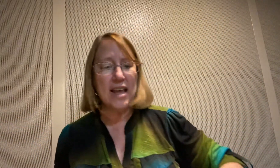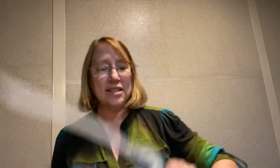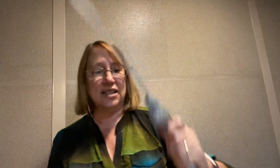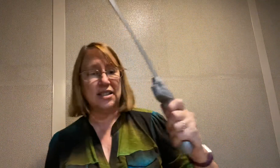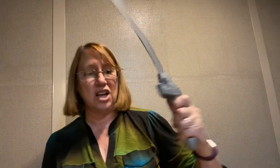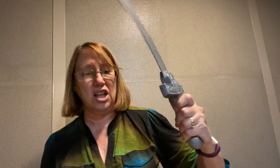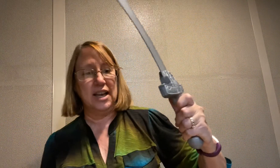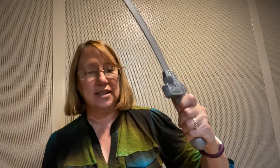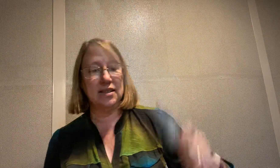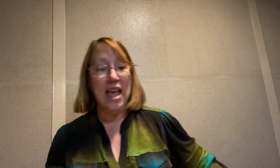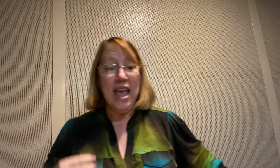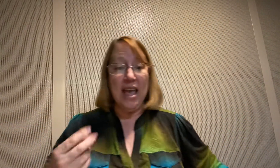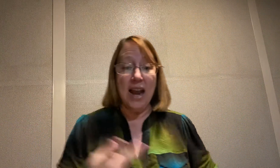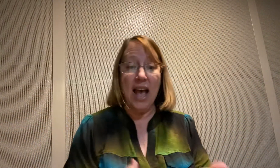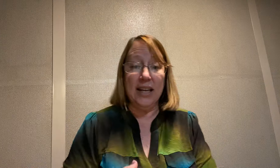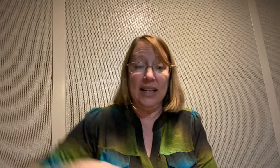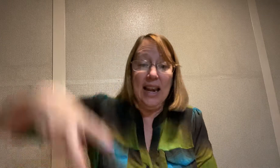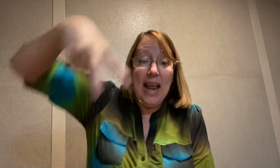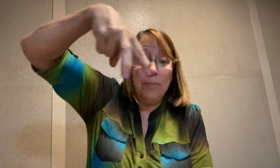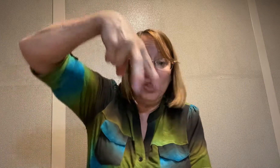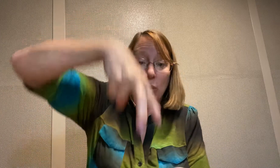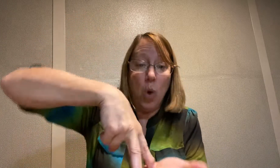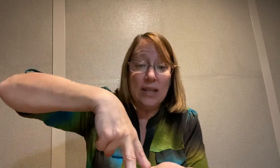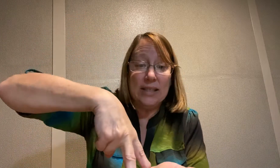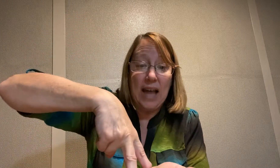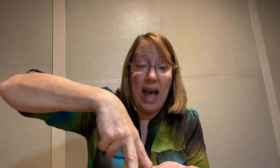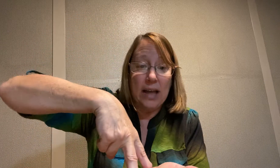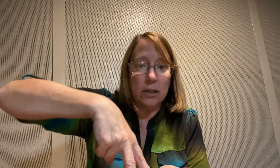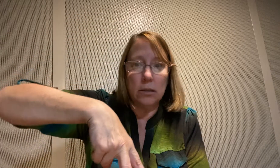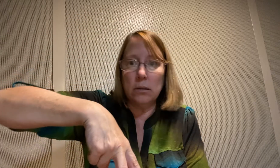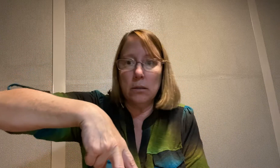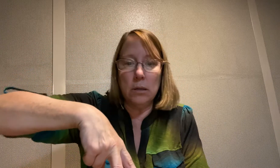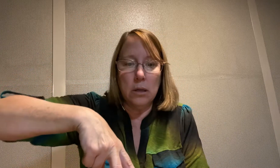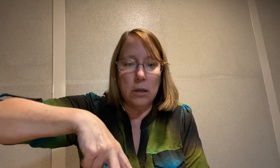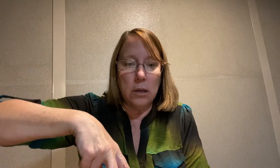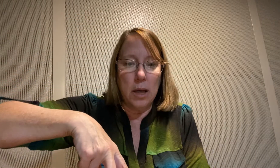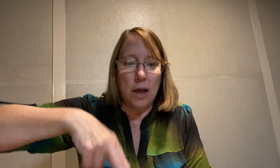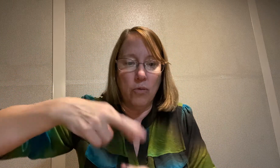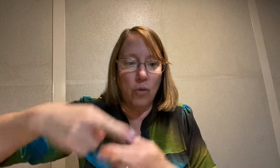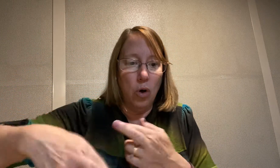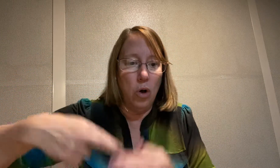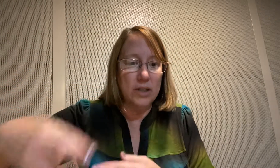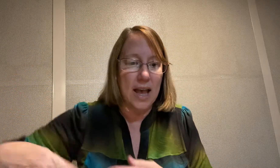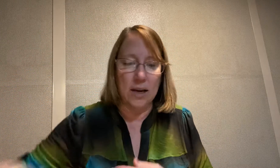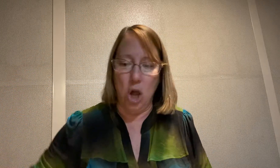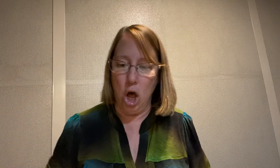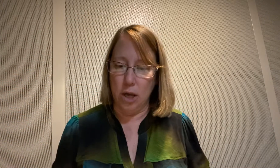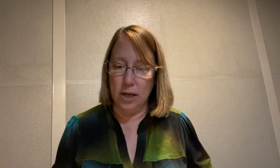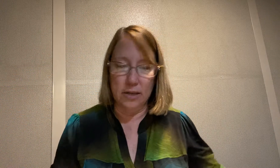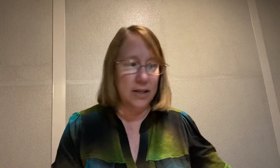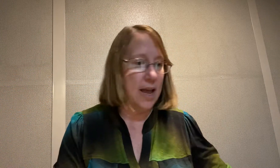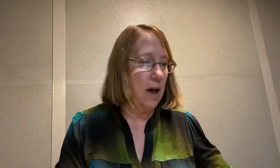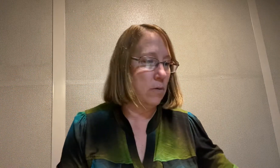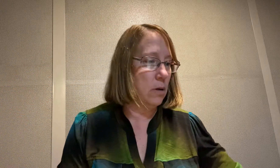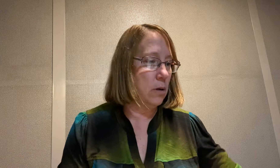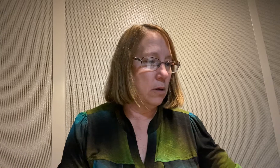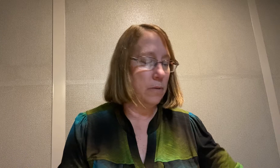his cutlass, and I leaped to one side and rolled headlong down